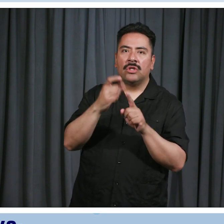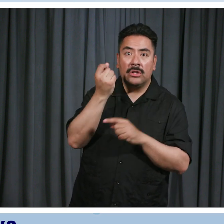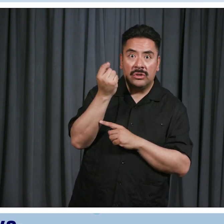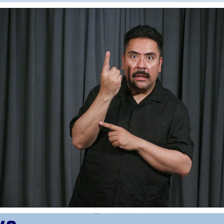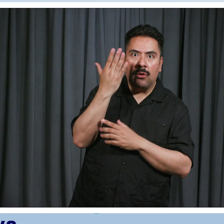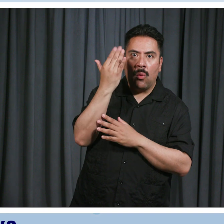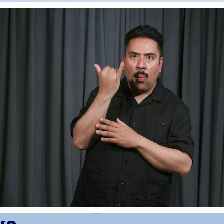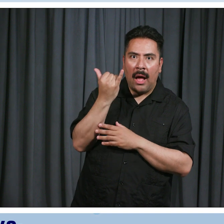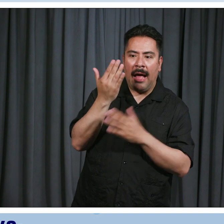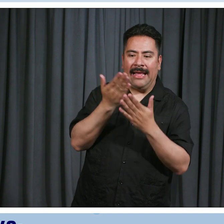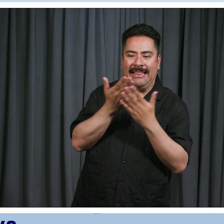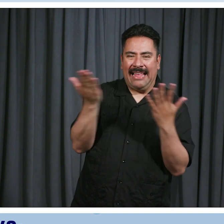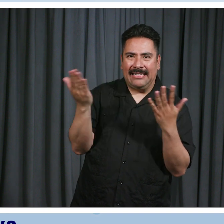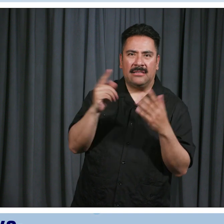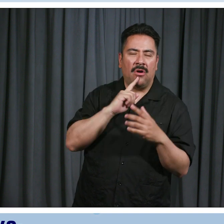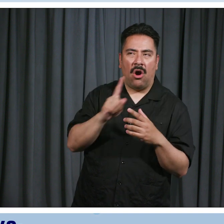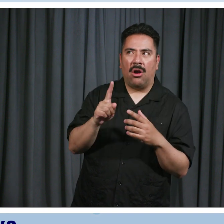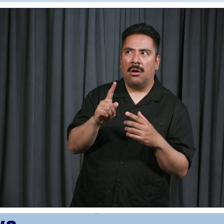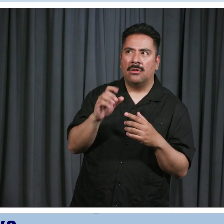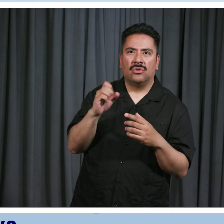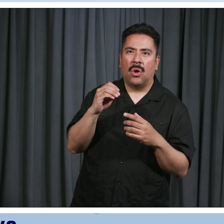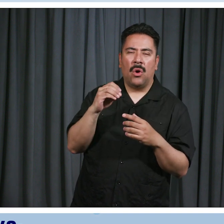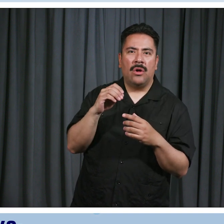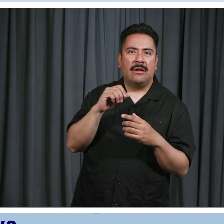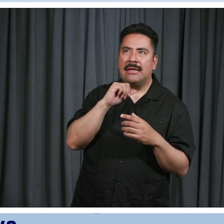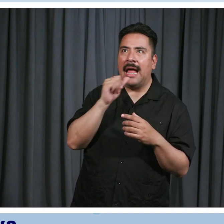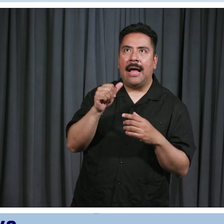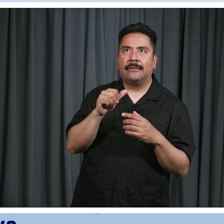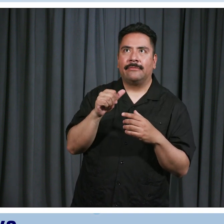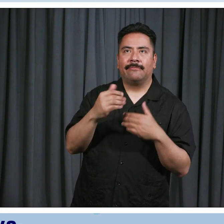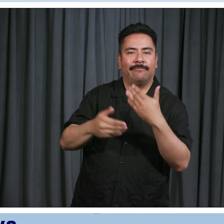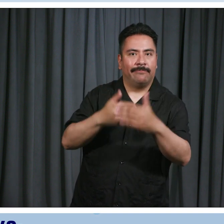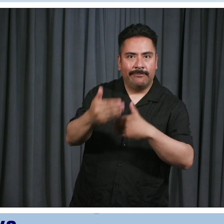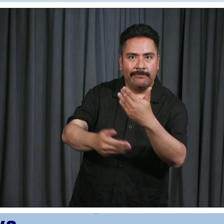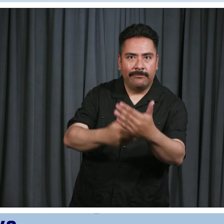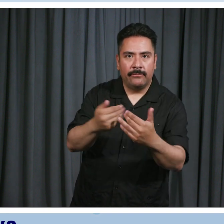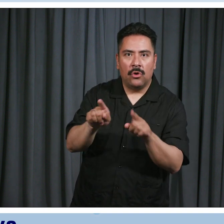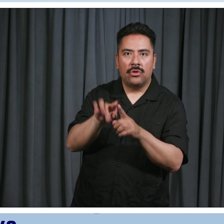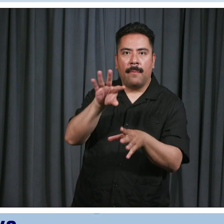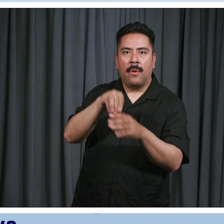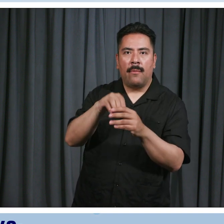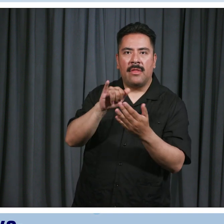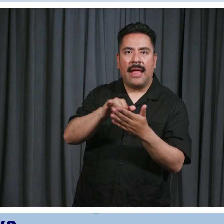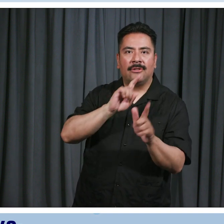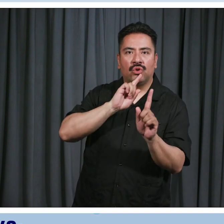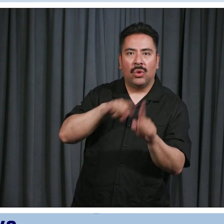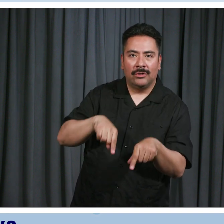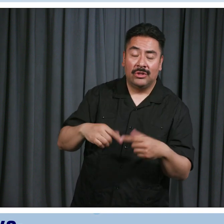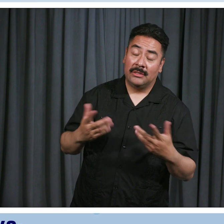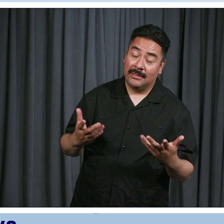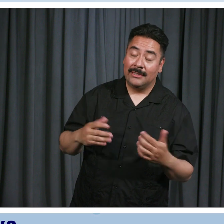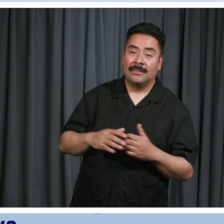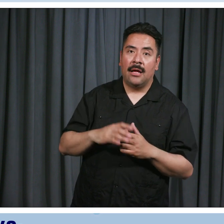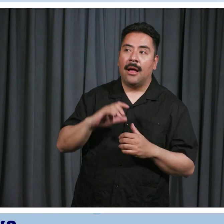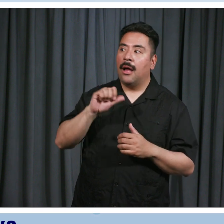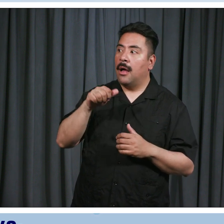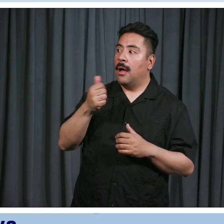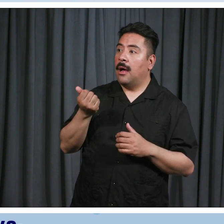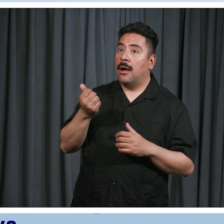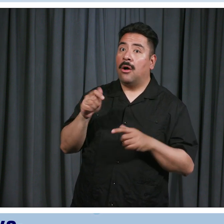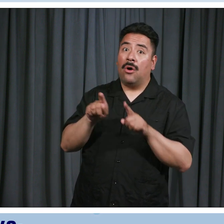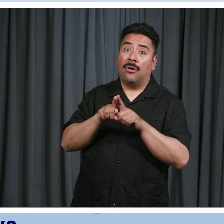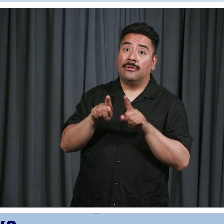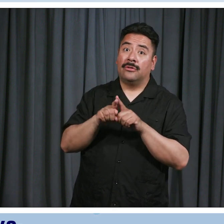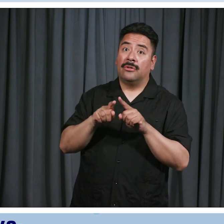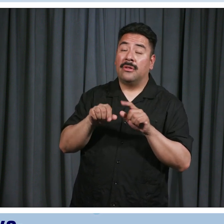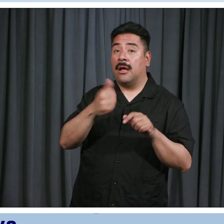why things are so inactive and then trying to be a part of those solutions. Otherwise you ostracize